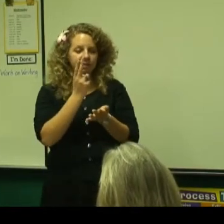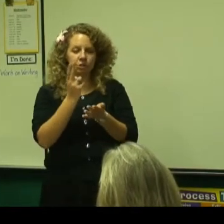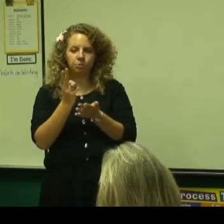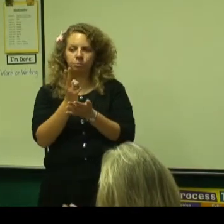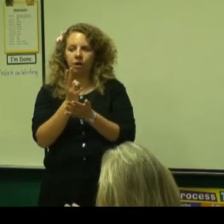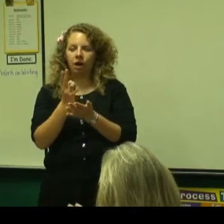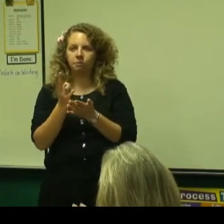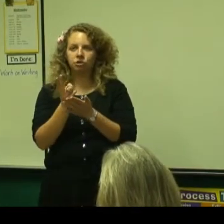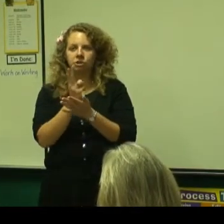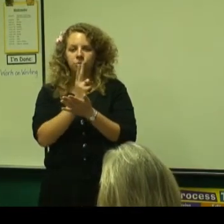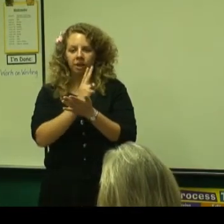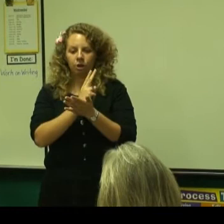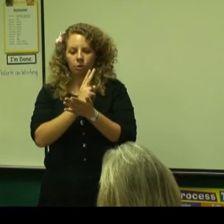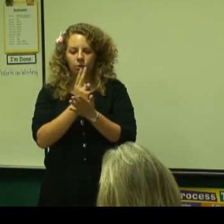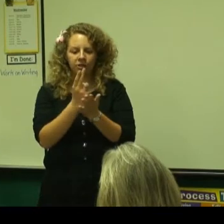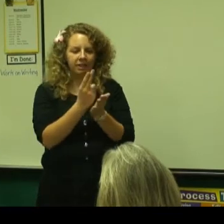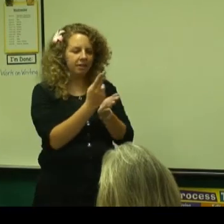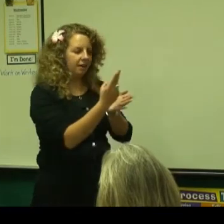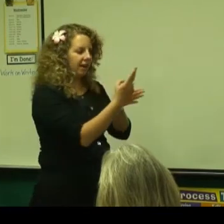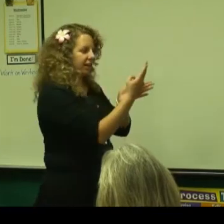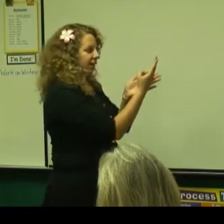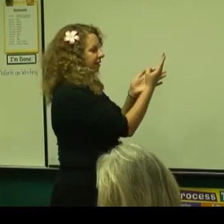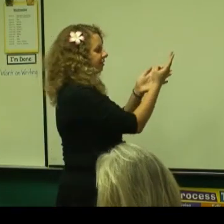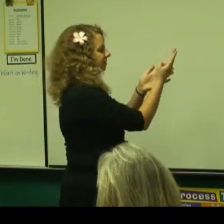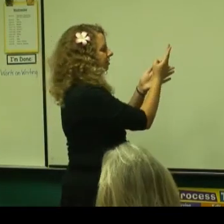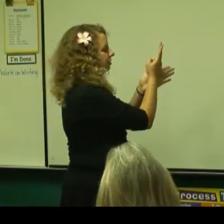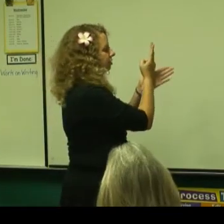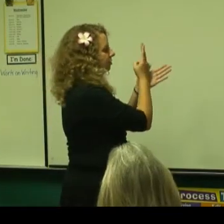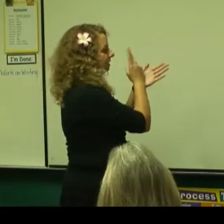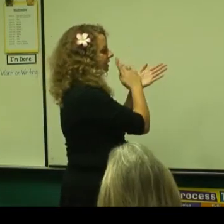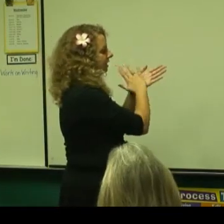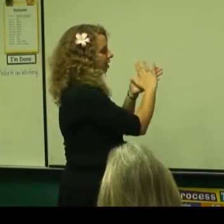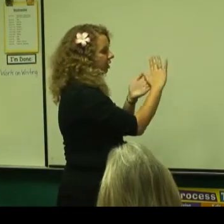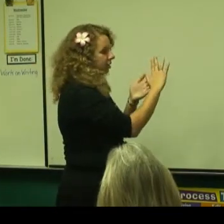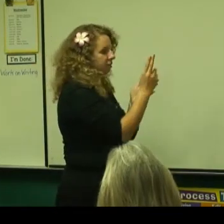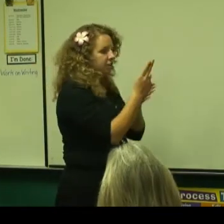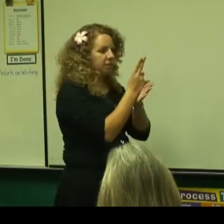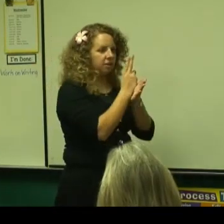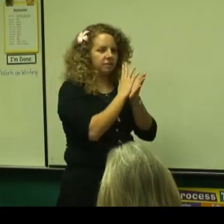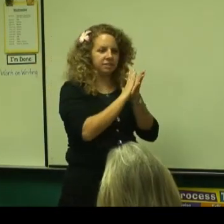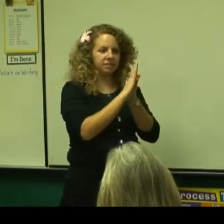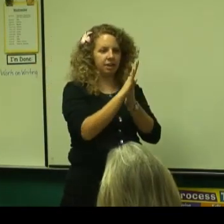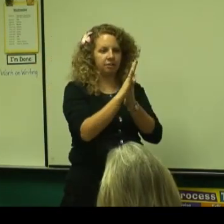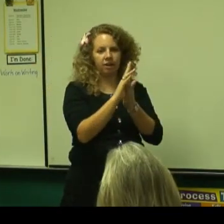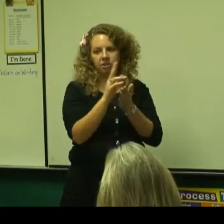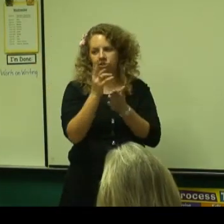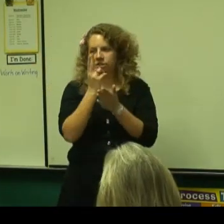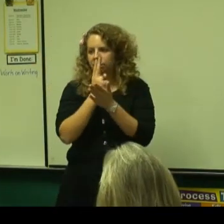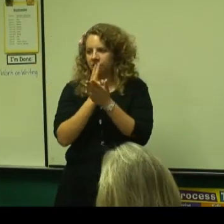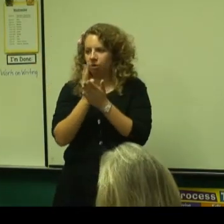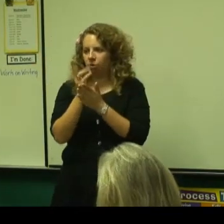difference. Usually when I go holy, I kind of do it here. This is how I usually sign it.